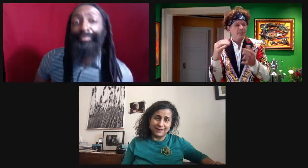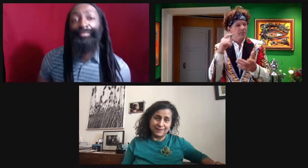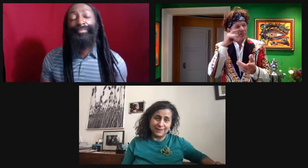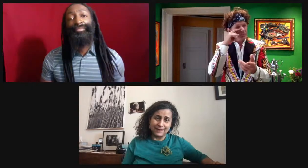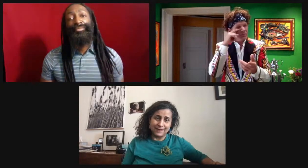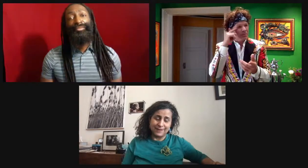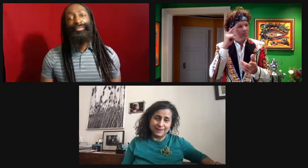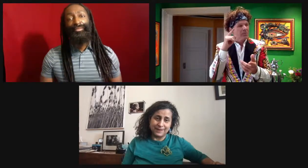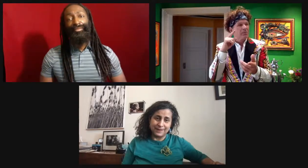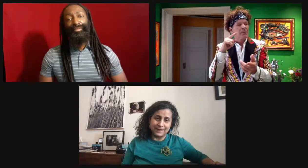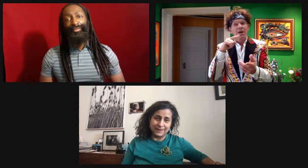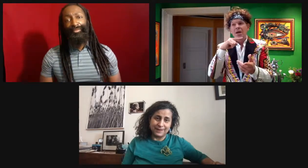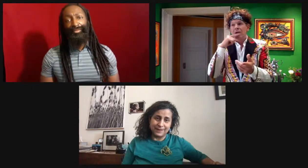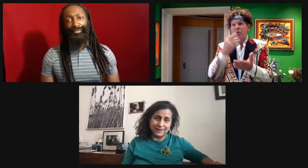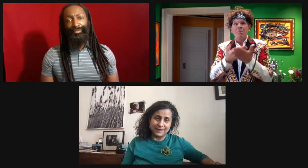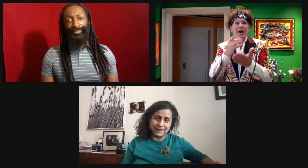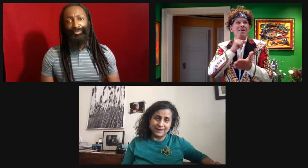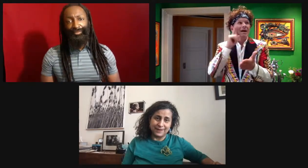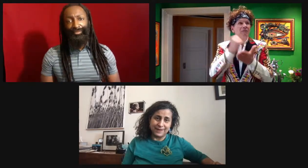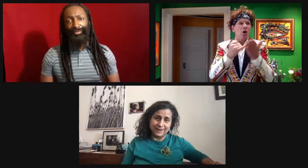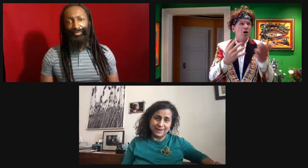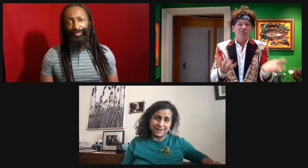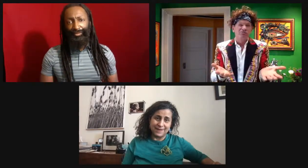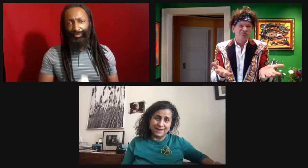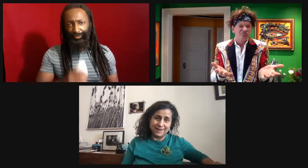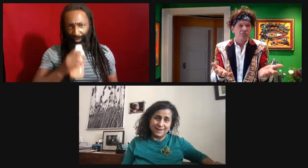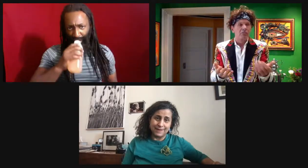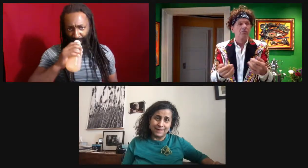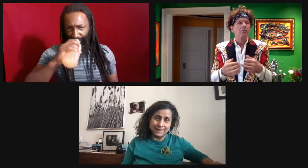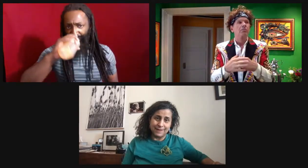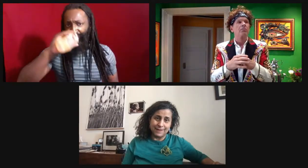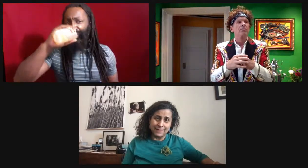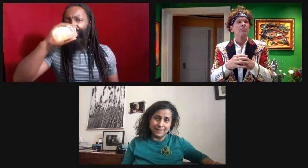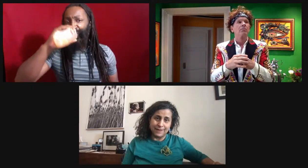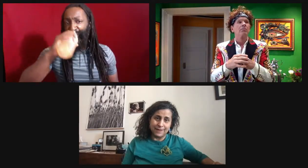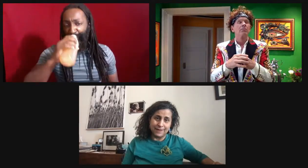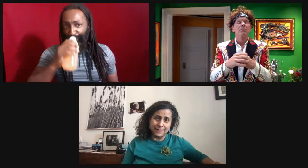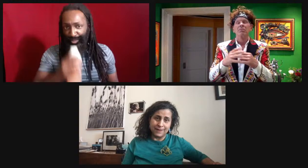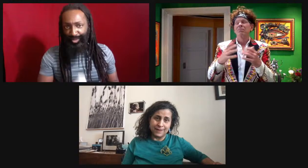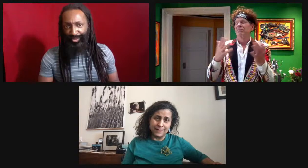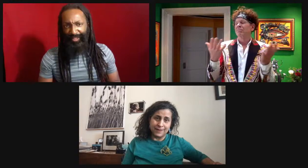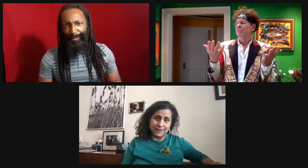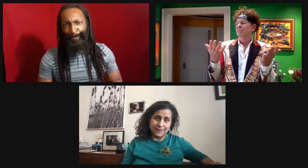you know, I want to kind of expand on what Orkid had mentioned. You know, deaf art,